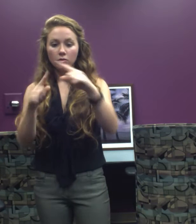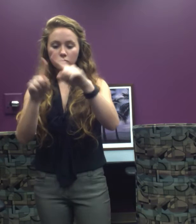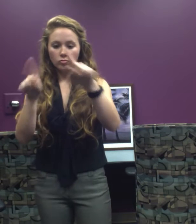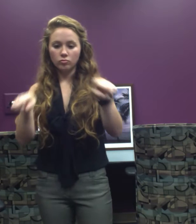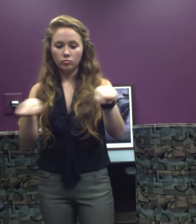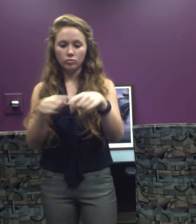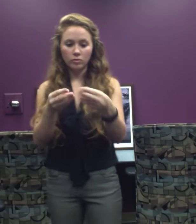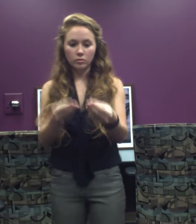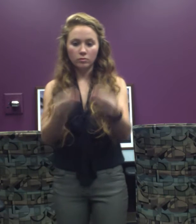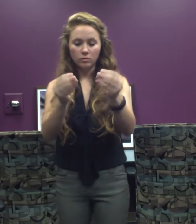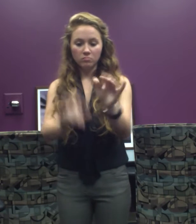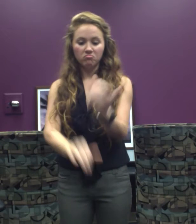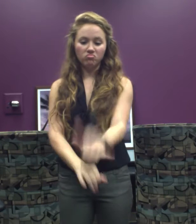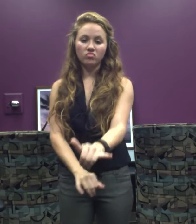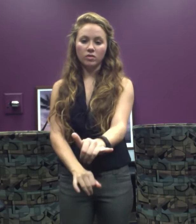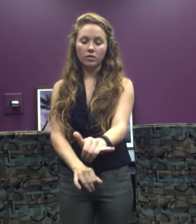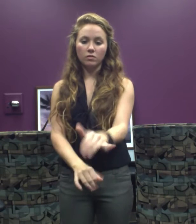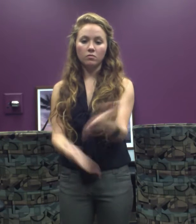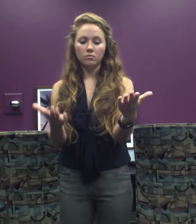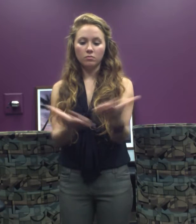and your ruler and the eraser.